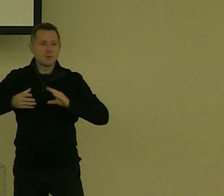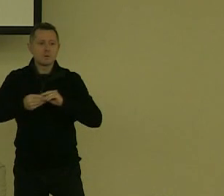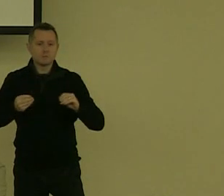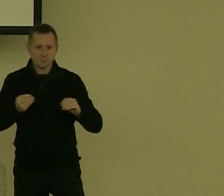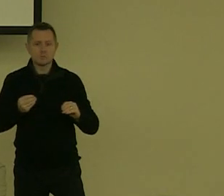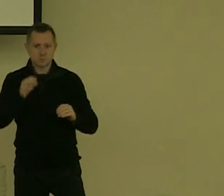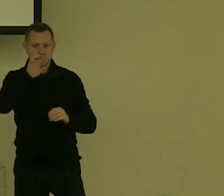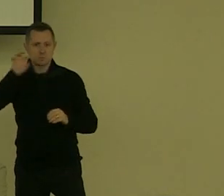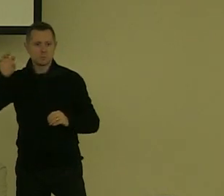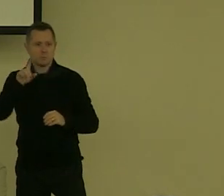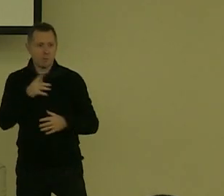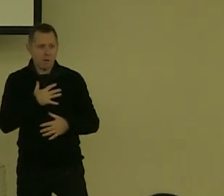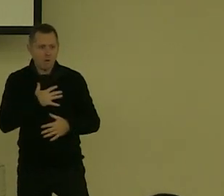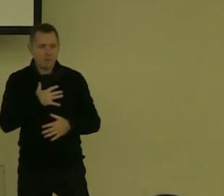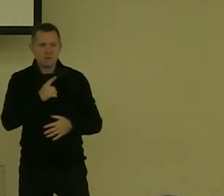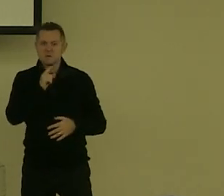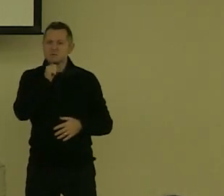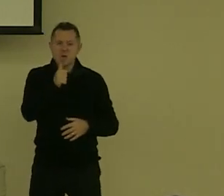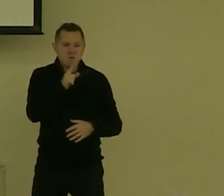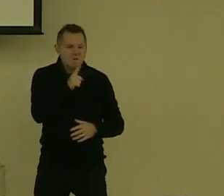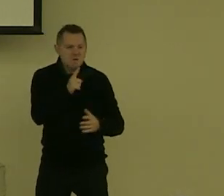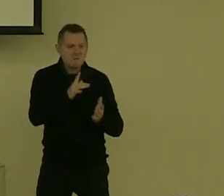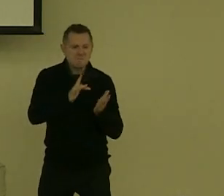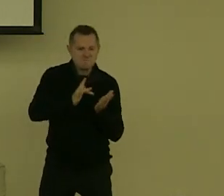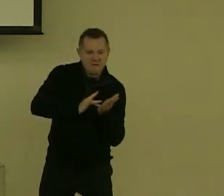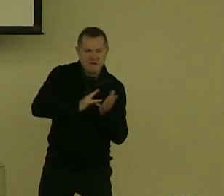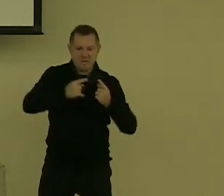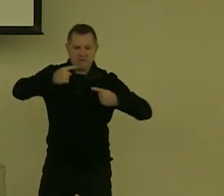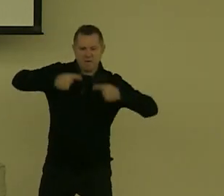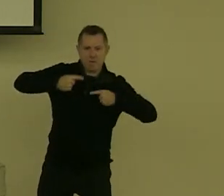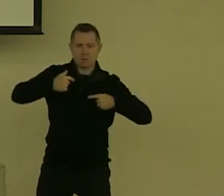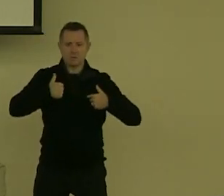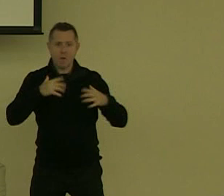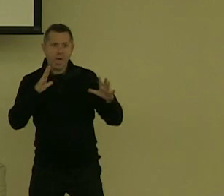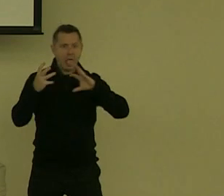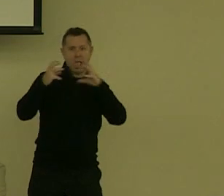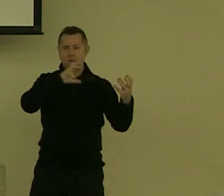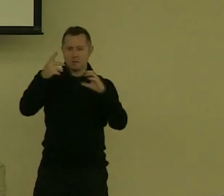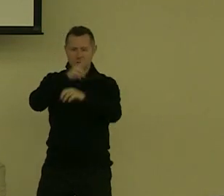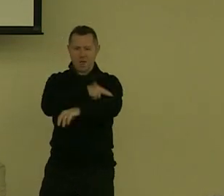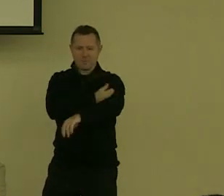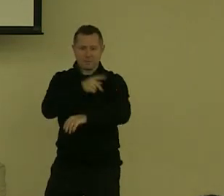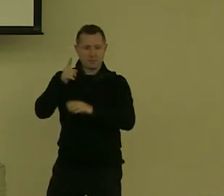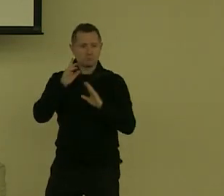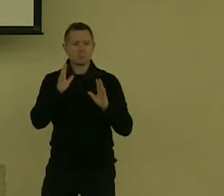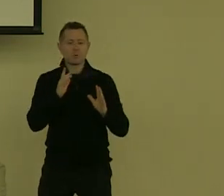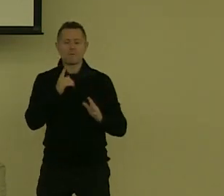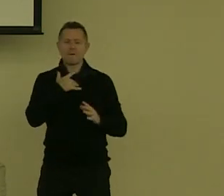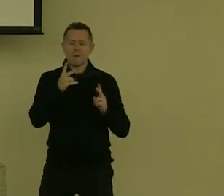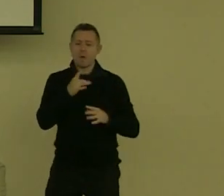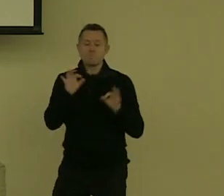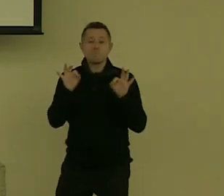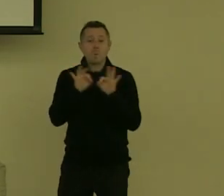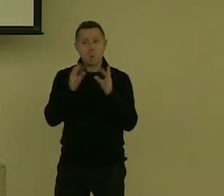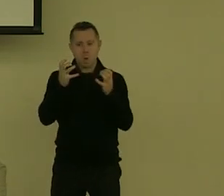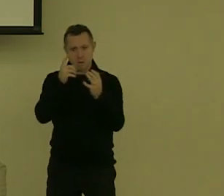specific medication. And we actually started a reading group just this week, and we read that, and I said, this is a guy who could have